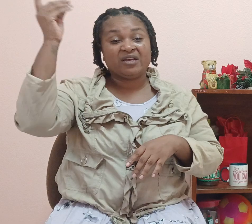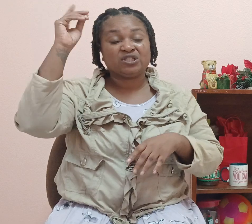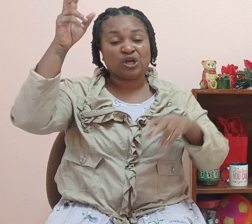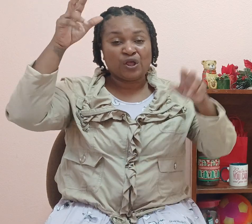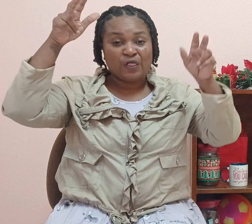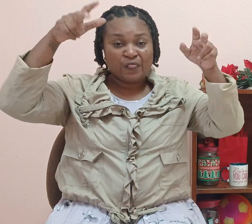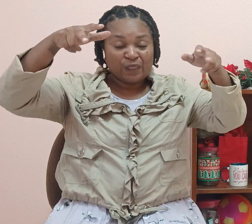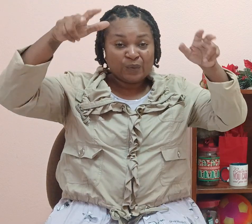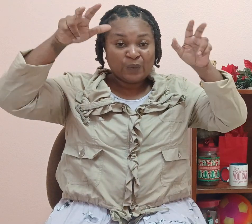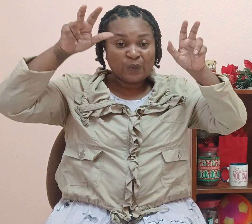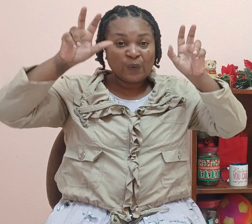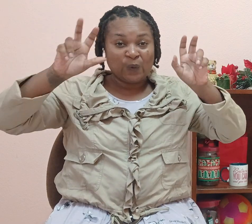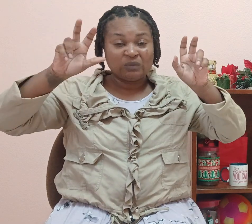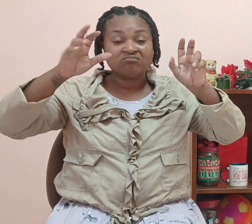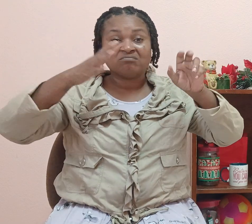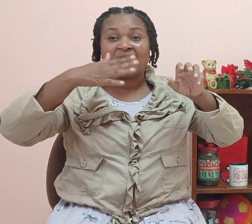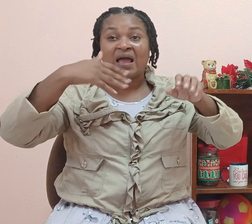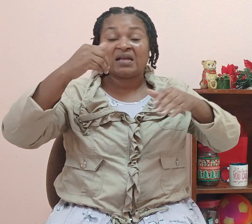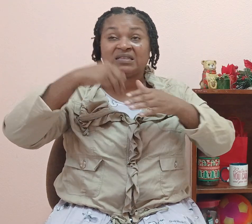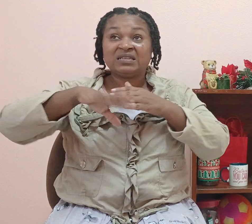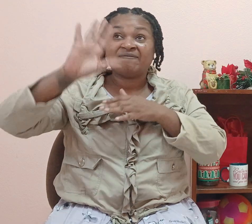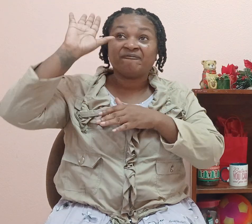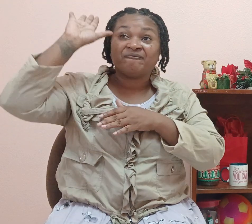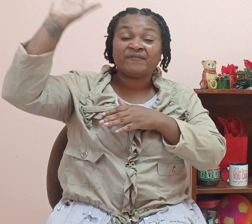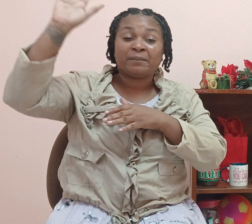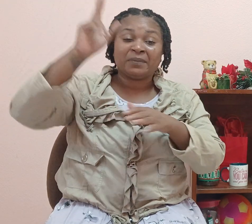and over his kingdom,